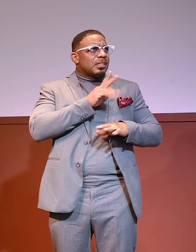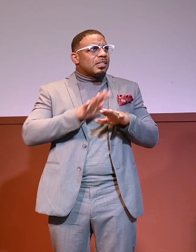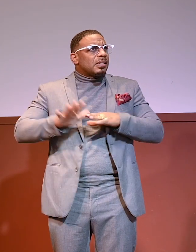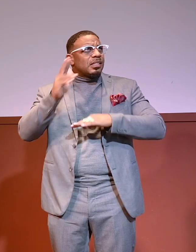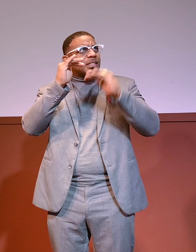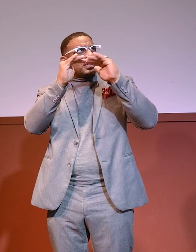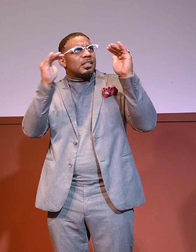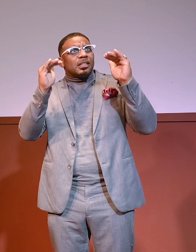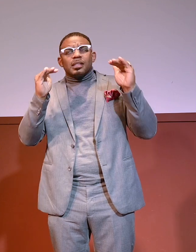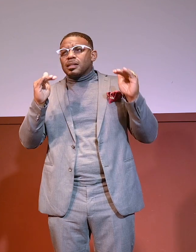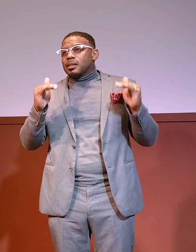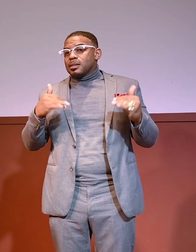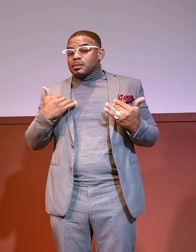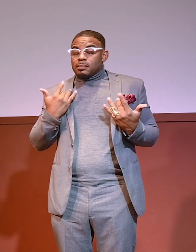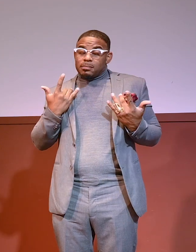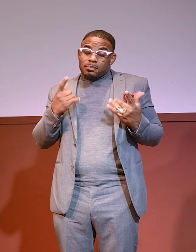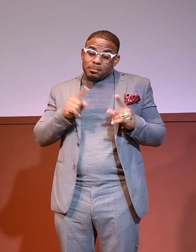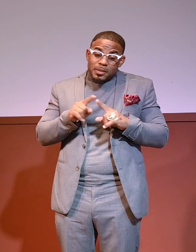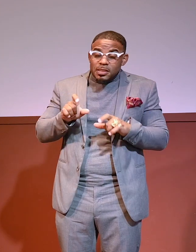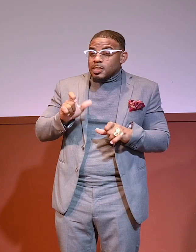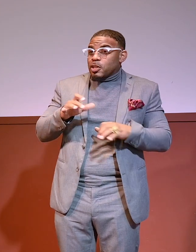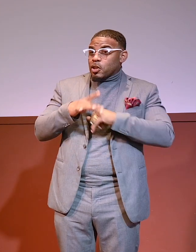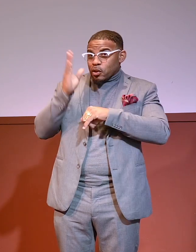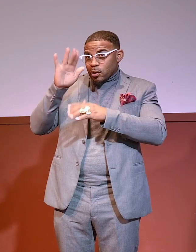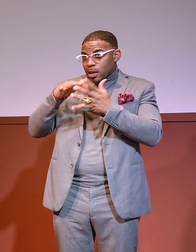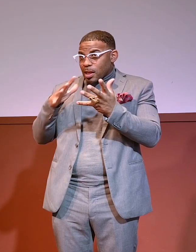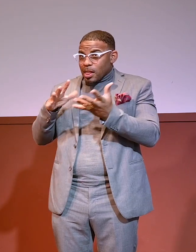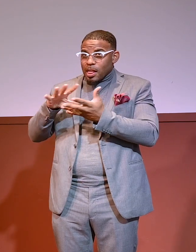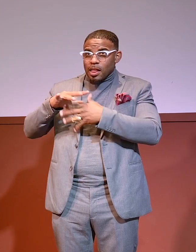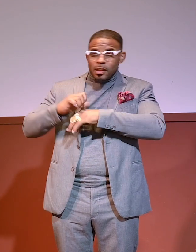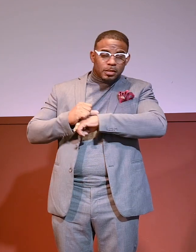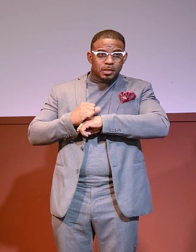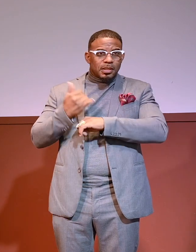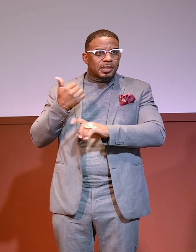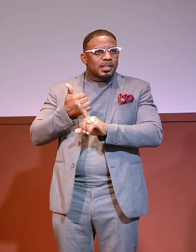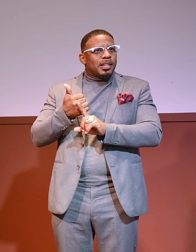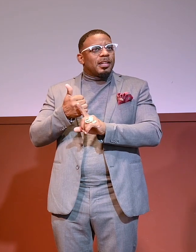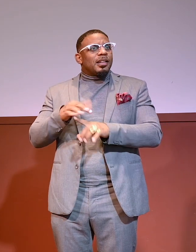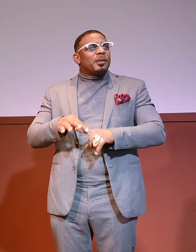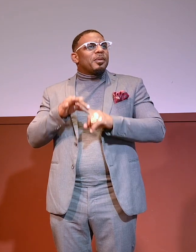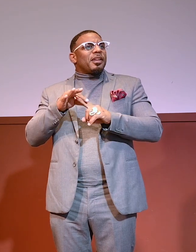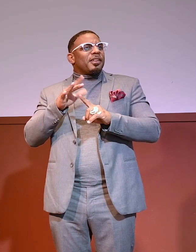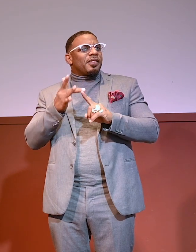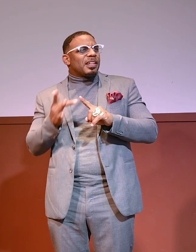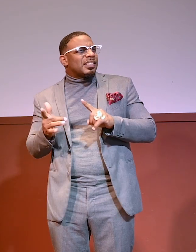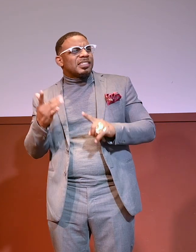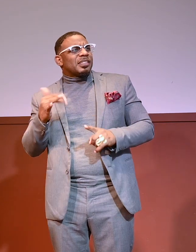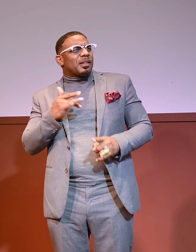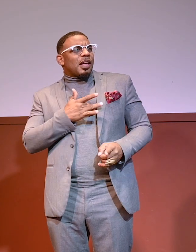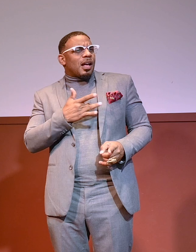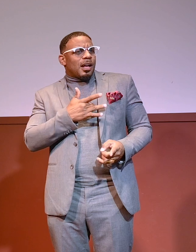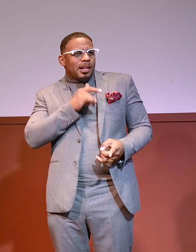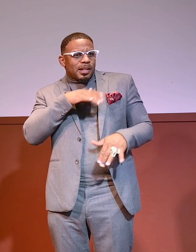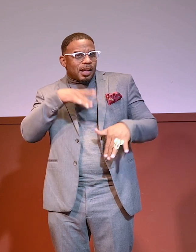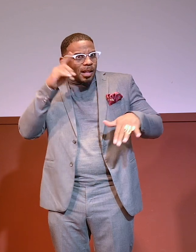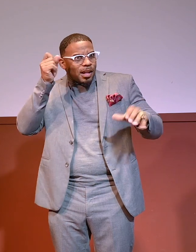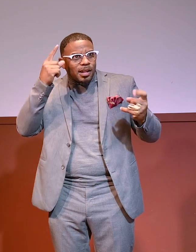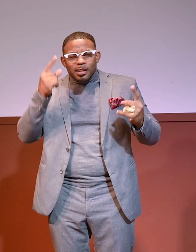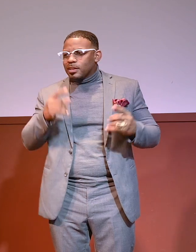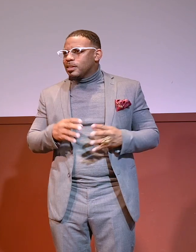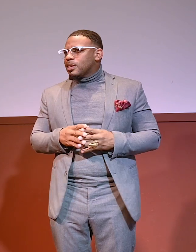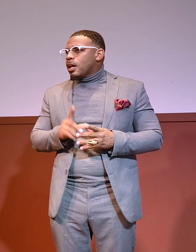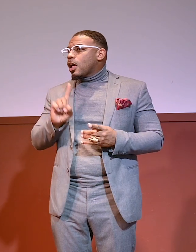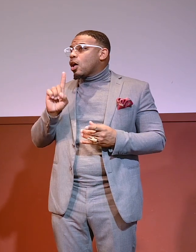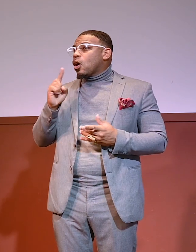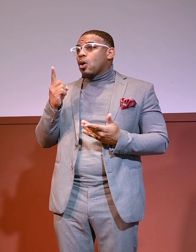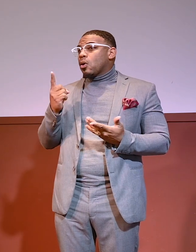heaven. As such, the earth knows how to collapse in on itself, a predictable fate, something the heart does not yet understand.